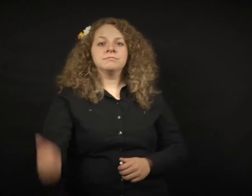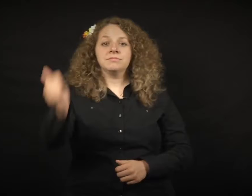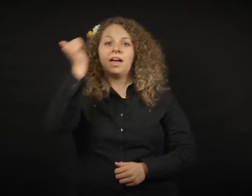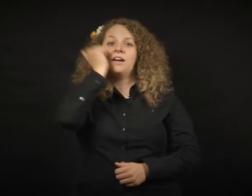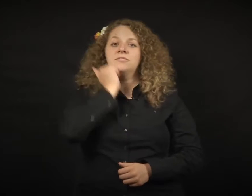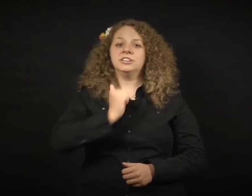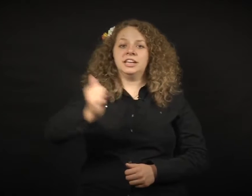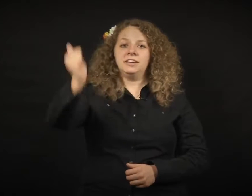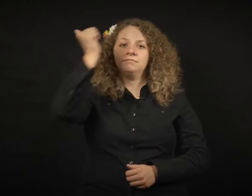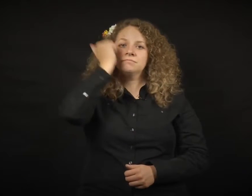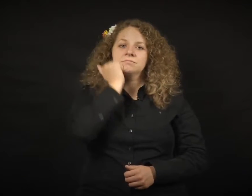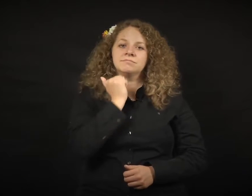Every day.